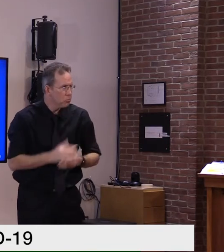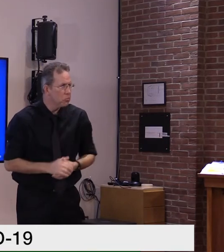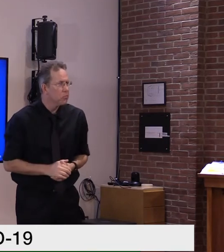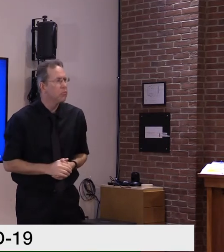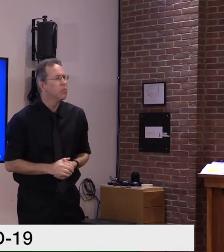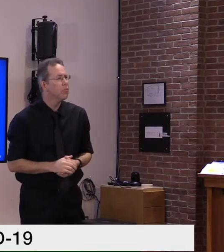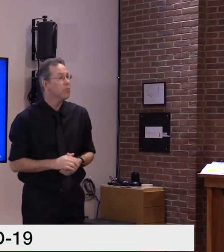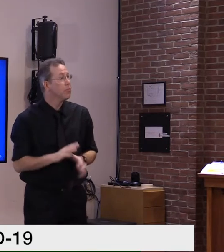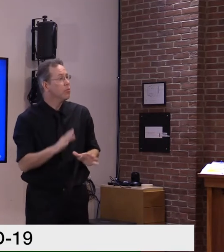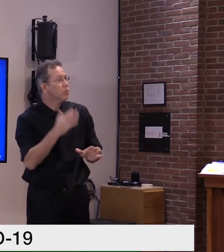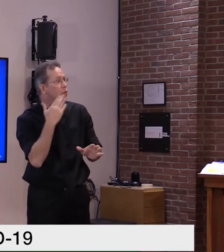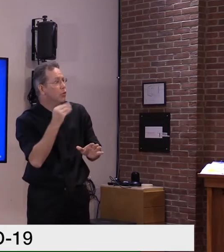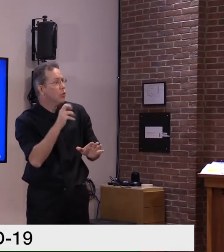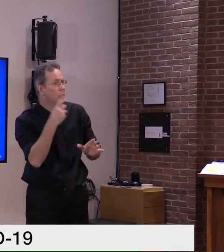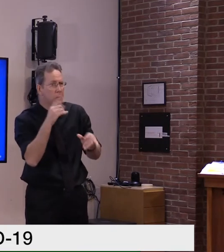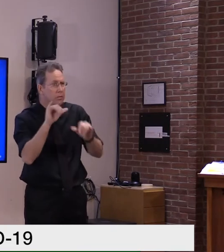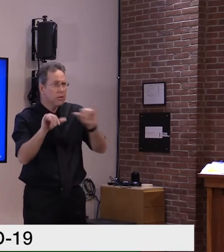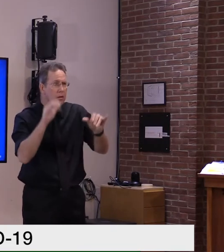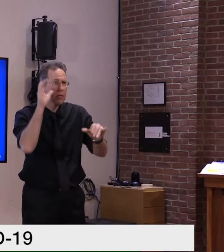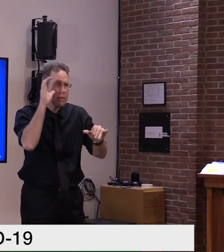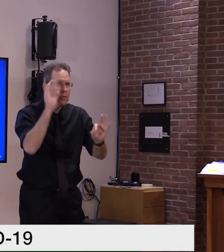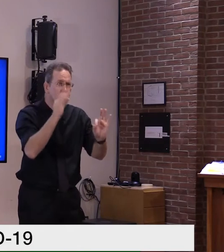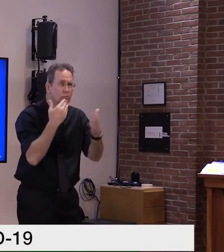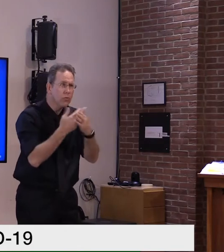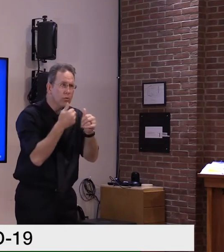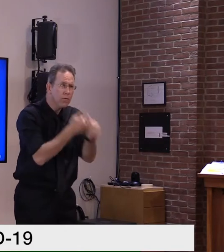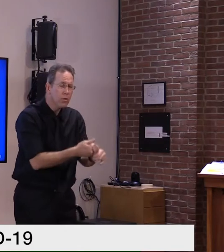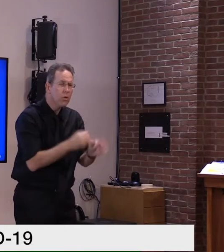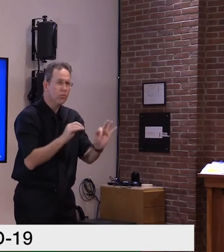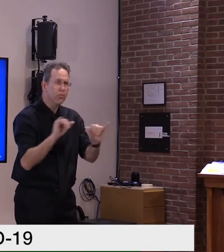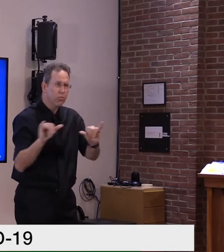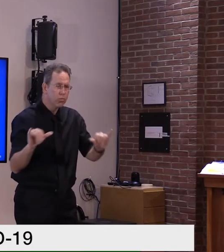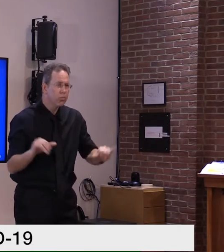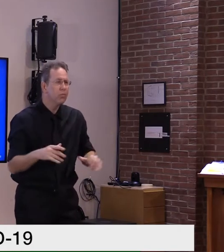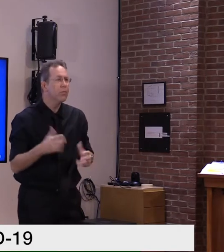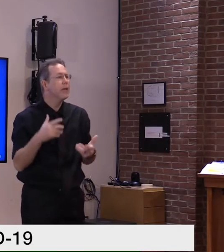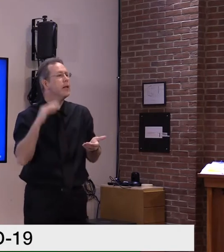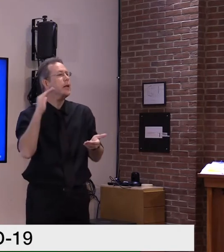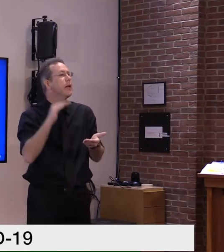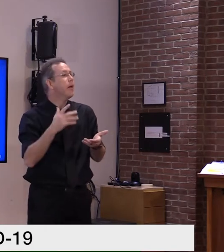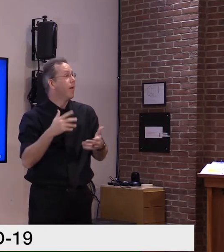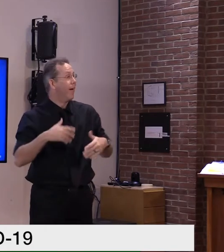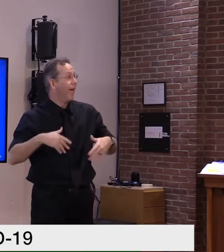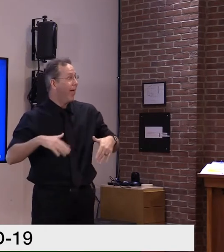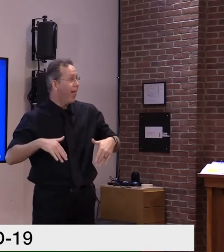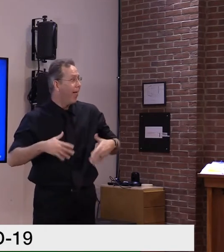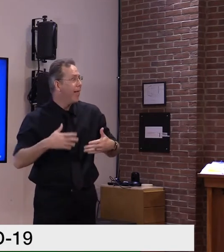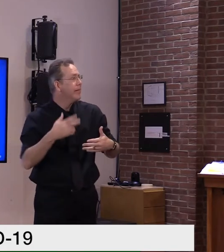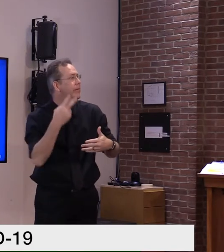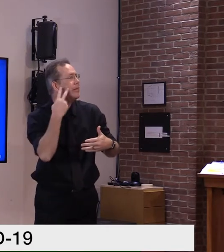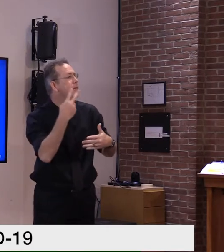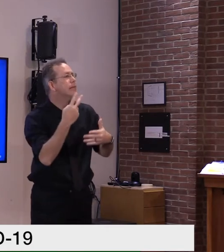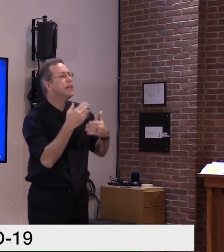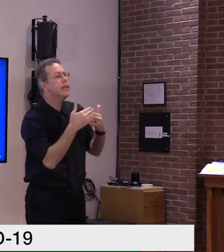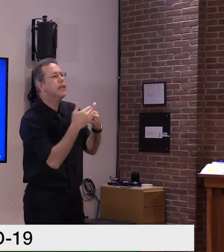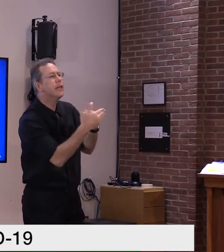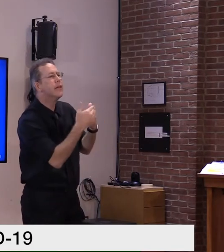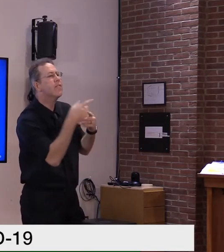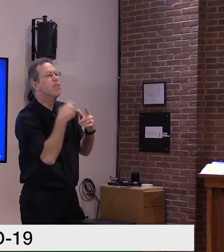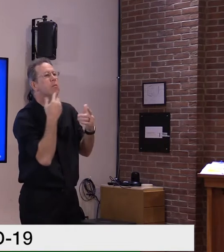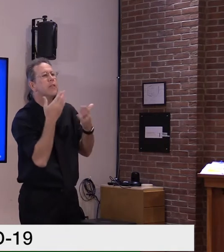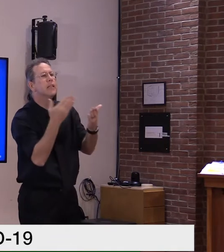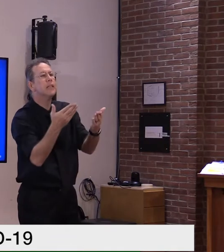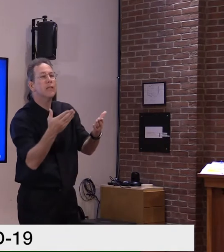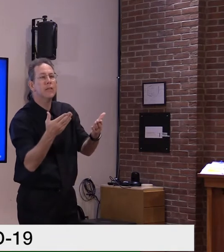news, but with the impacts of holiday travel and holiday gatherings yet to be seen, we need more time over the next week to